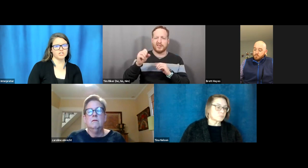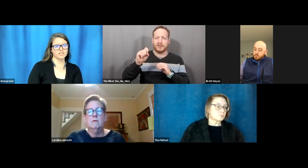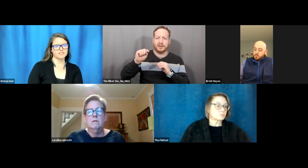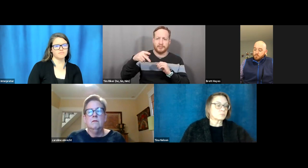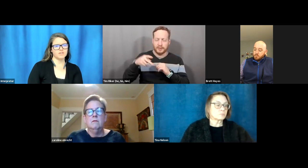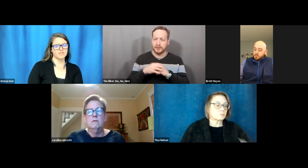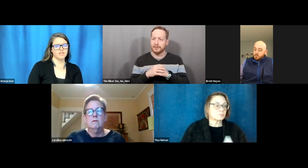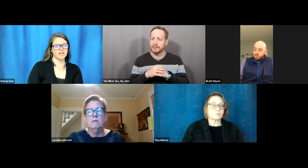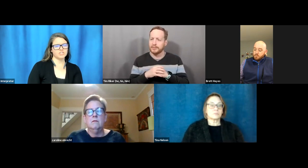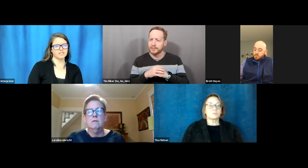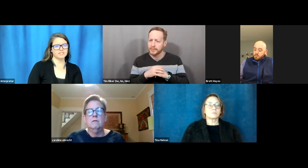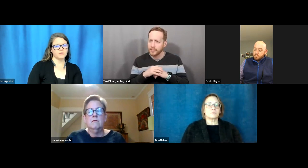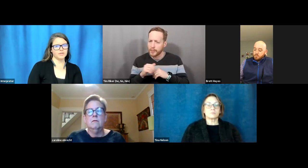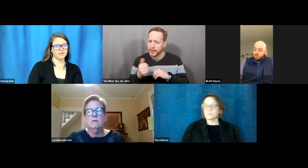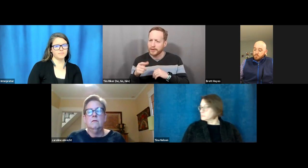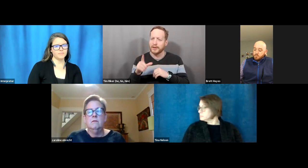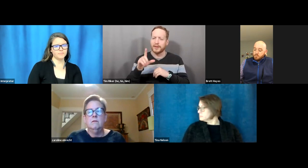project, the HSTP.